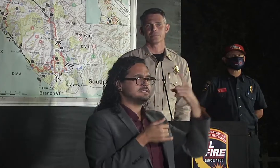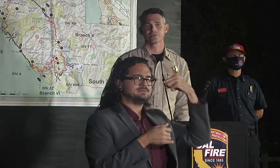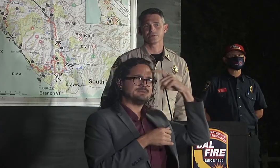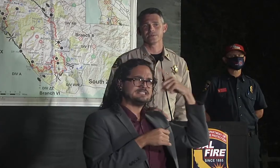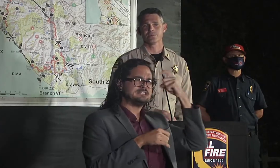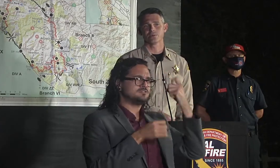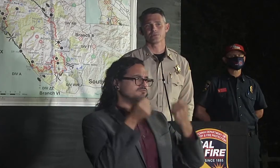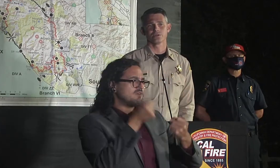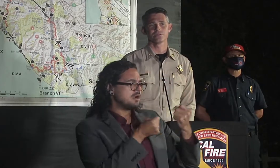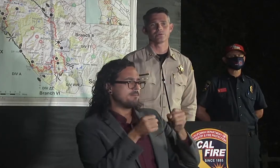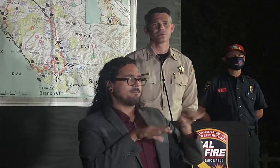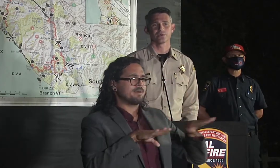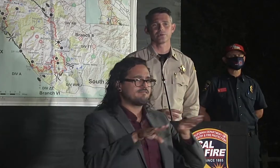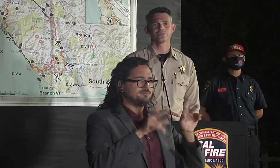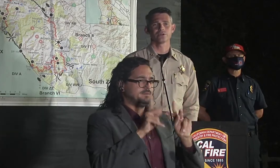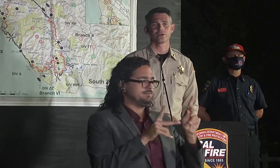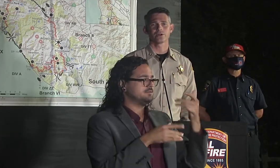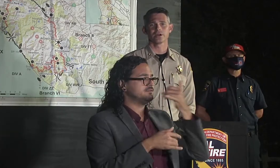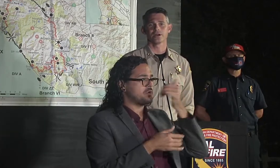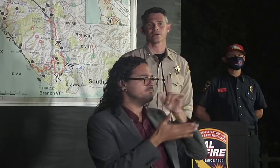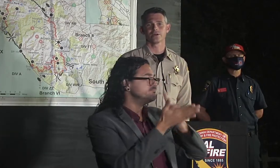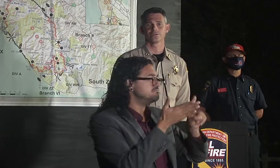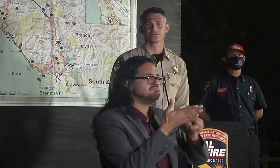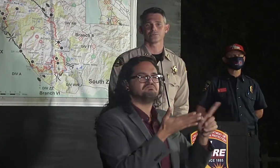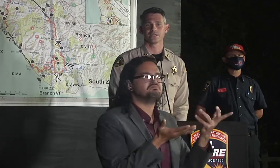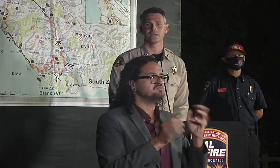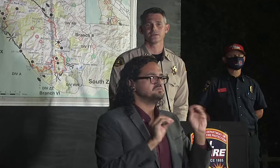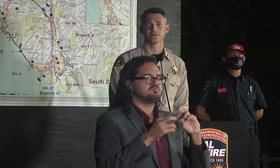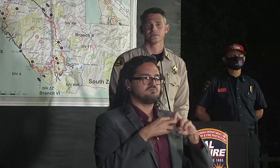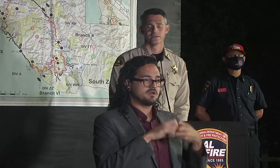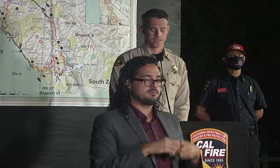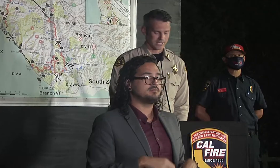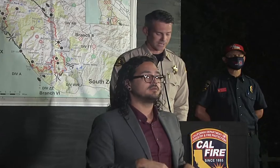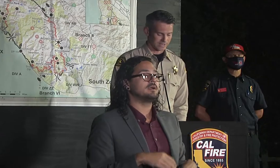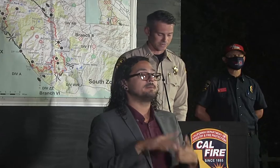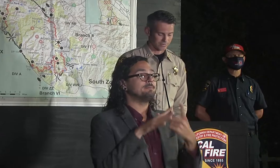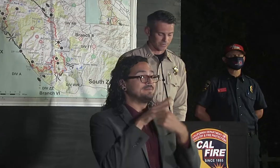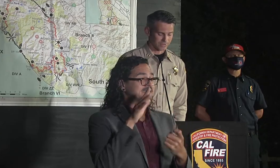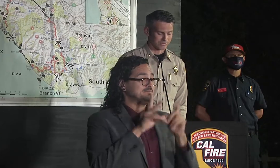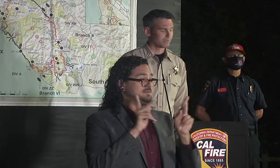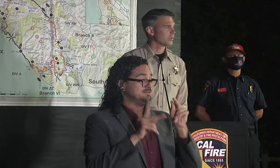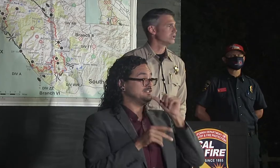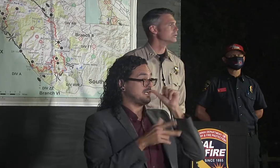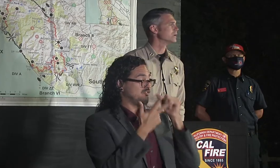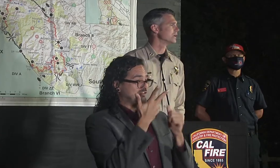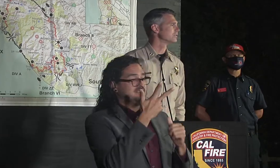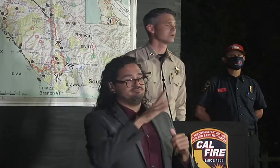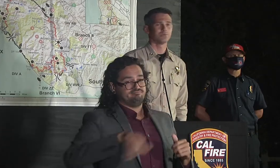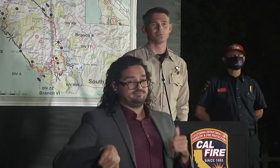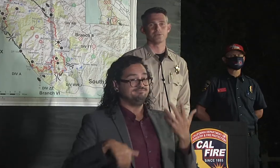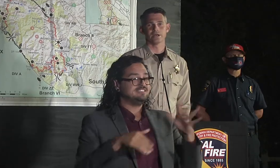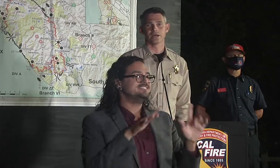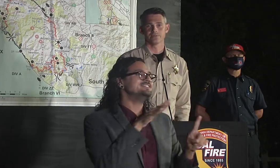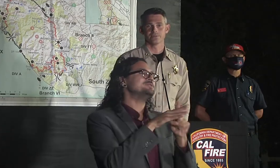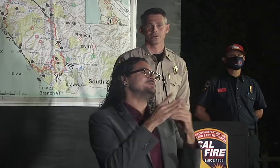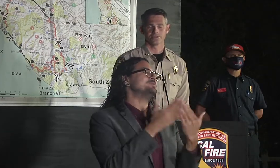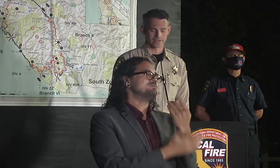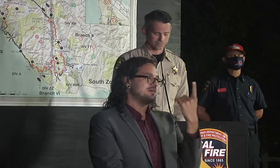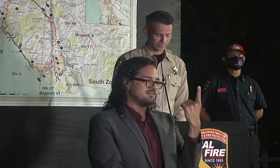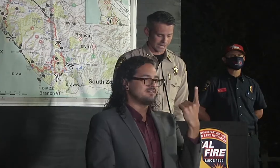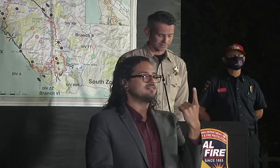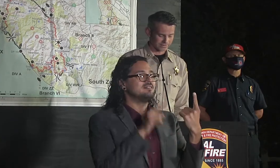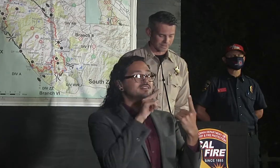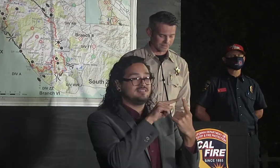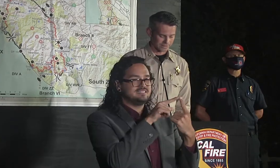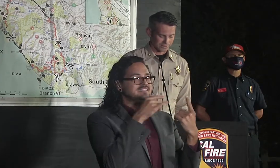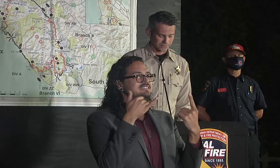we cleared up the 3 people we were looking for that we had posted on our social media, and so we developed 1 new one yesterday. We'll be our